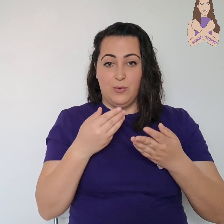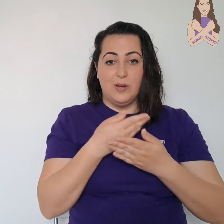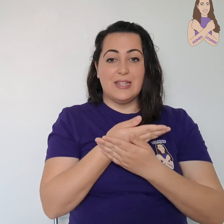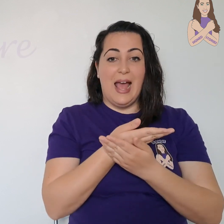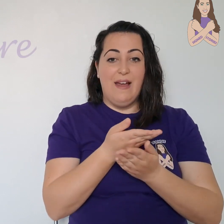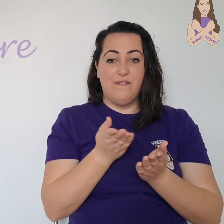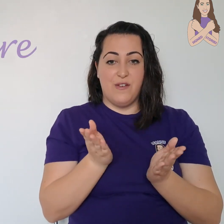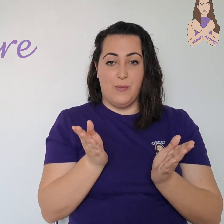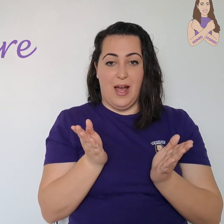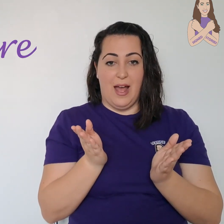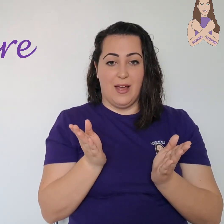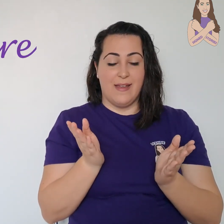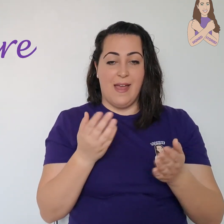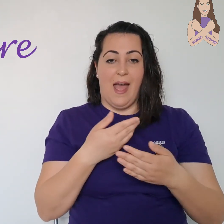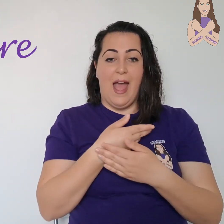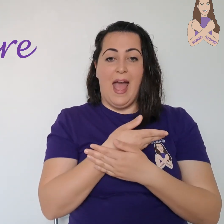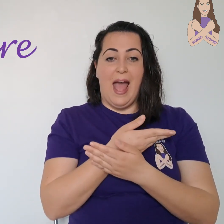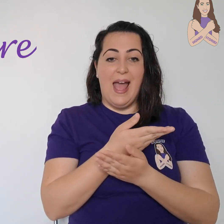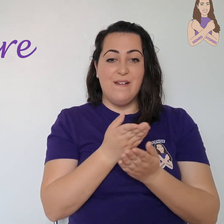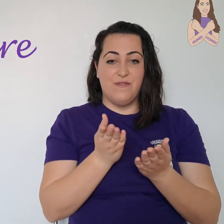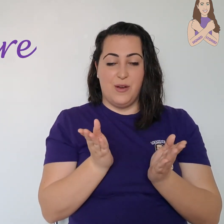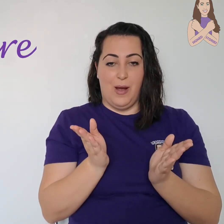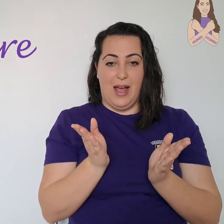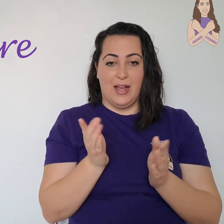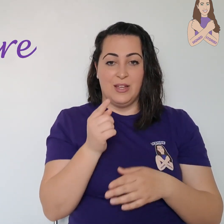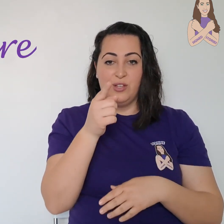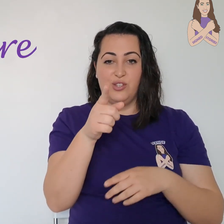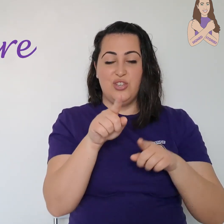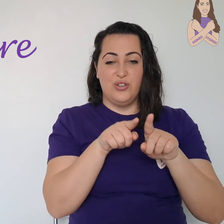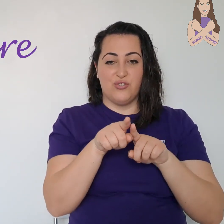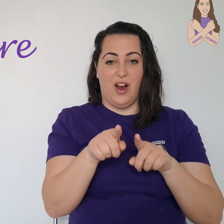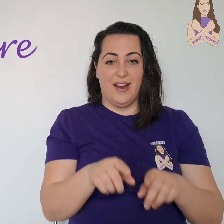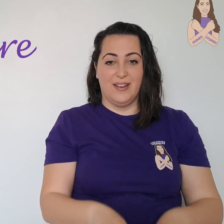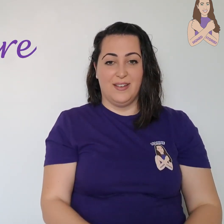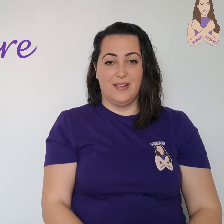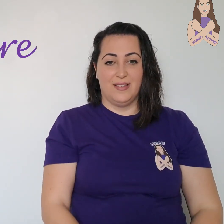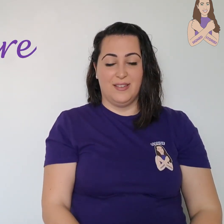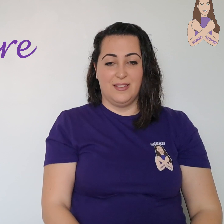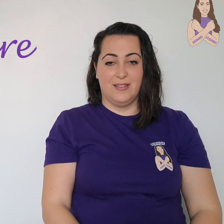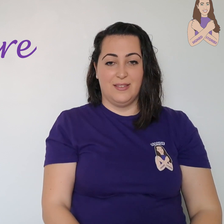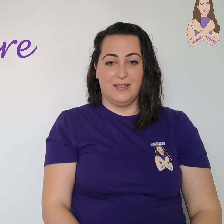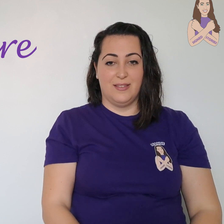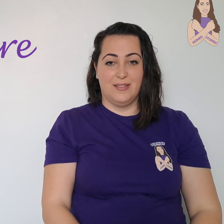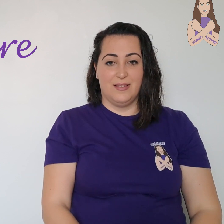was everywhere. Everywhere. You try.